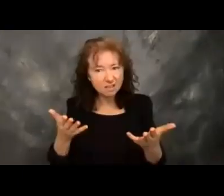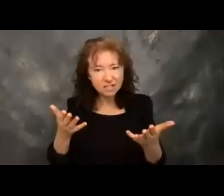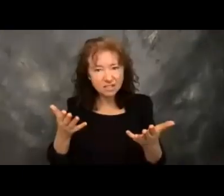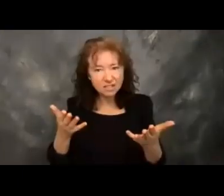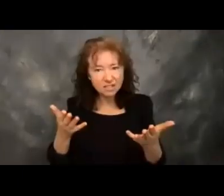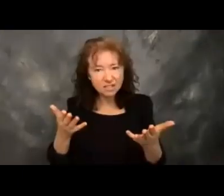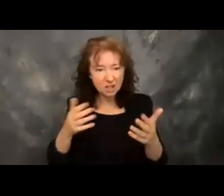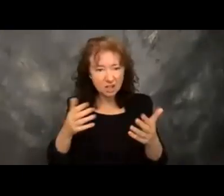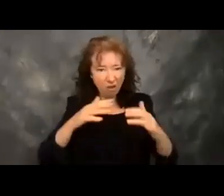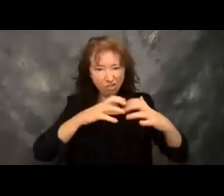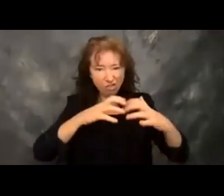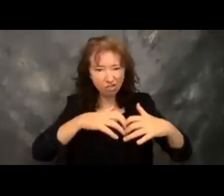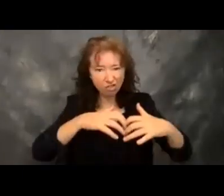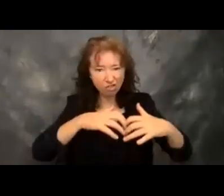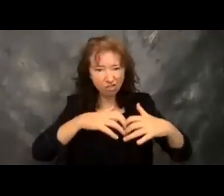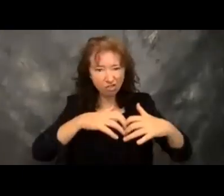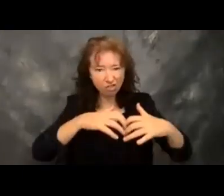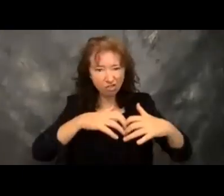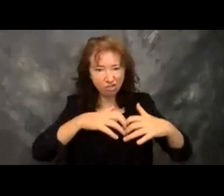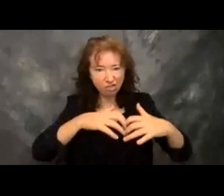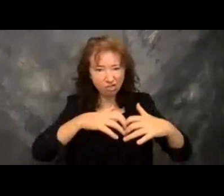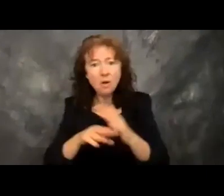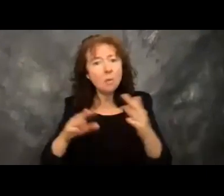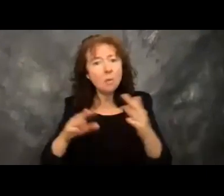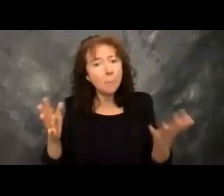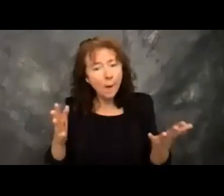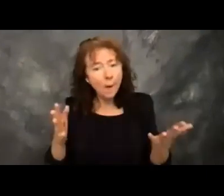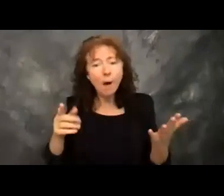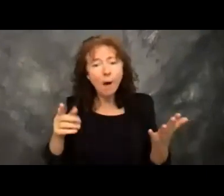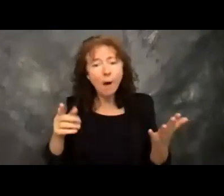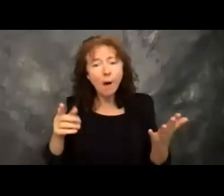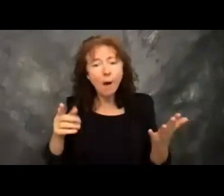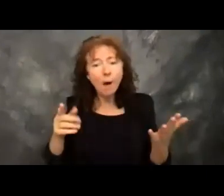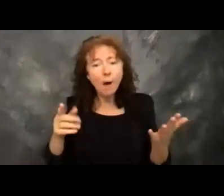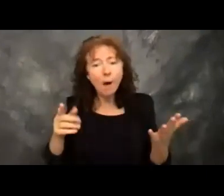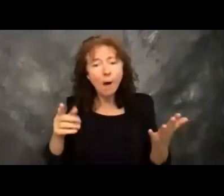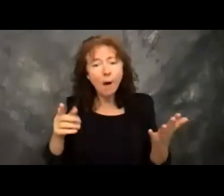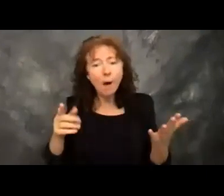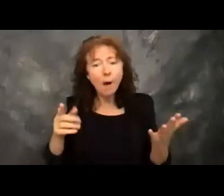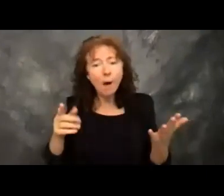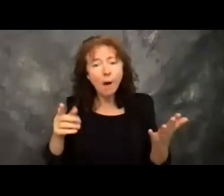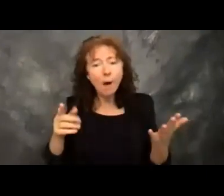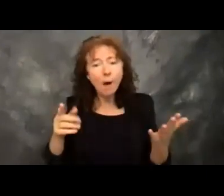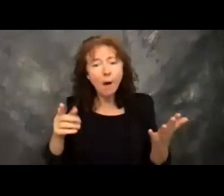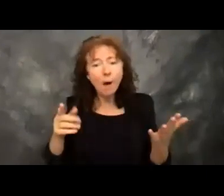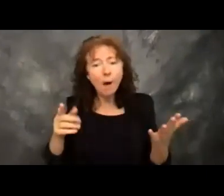want to accomplish high voting rates